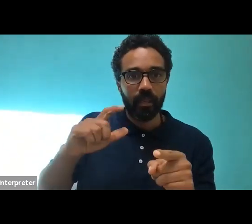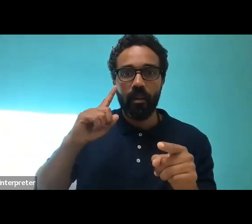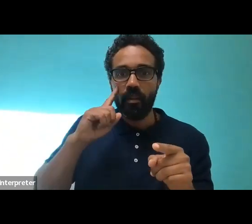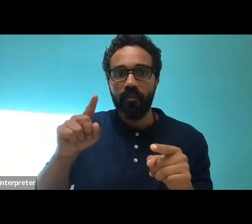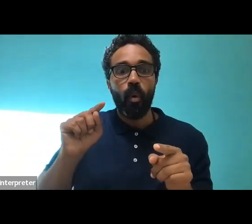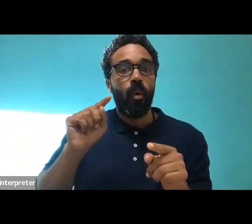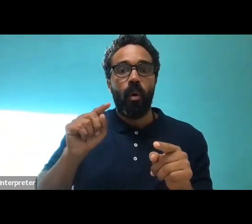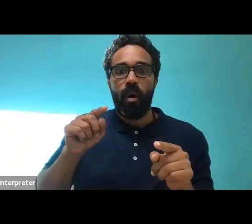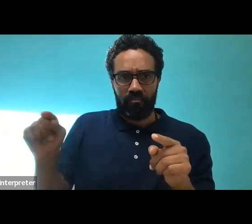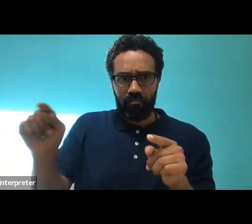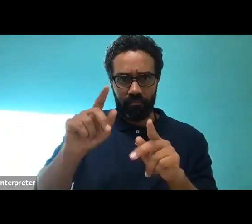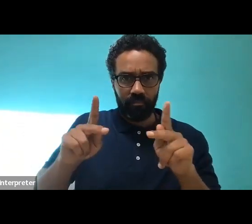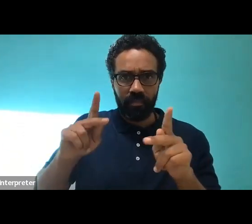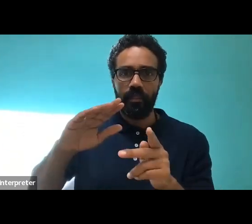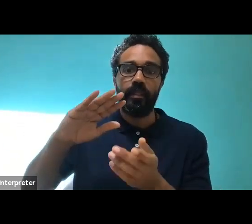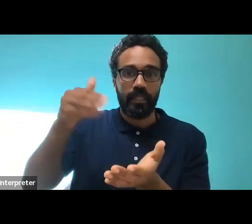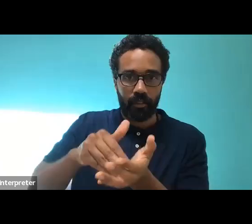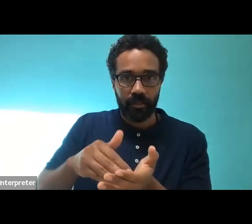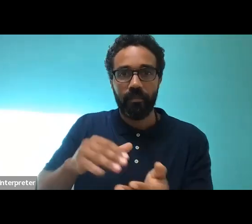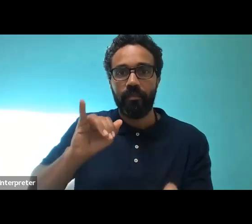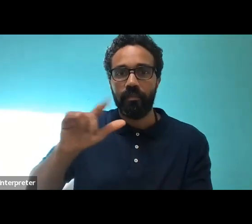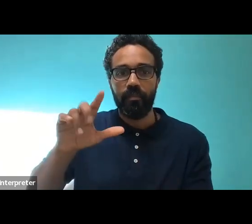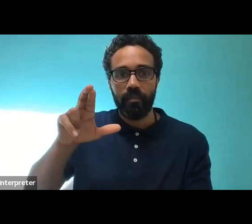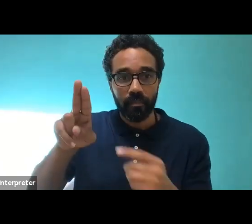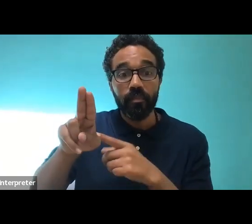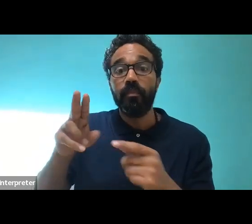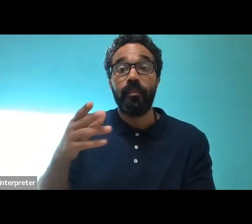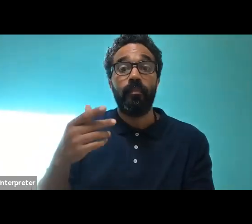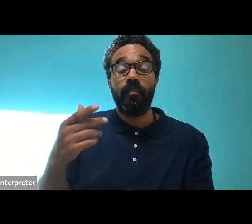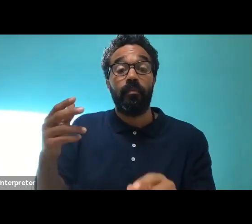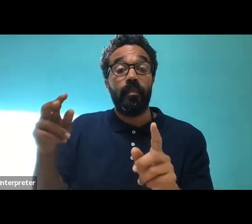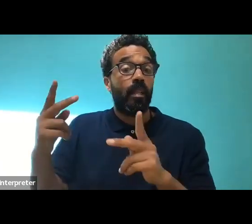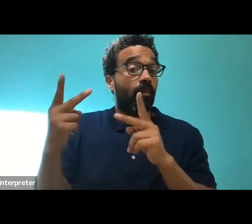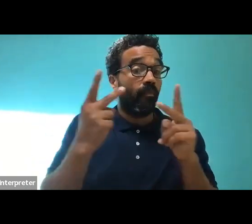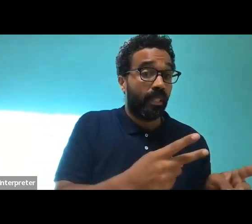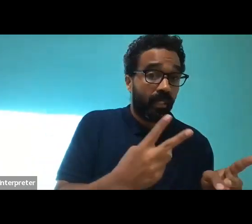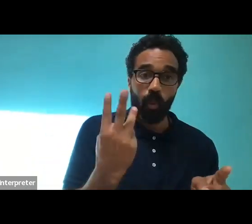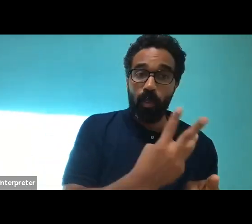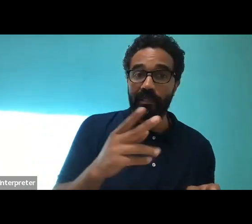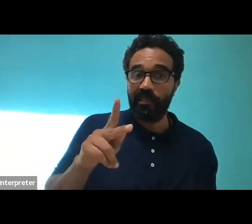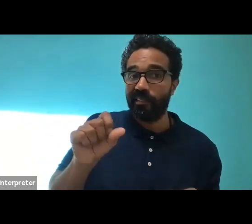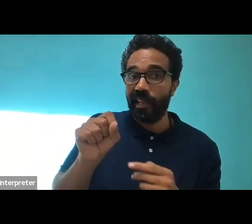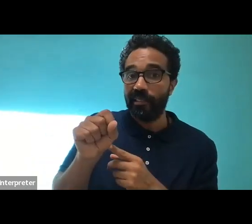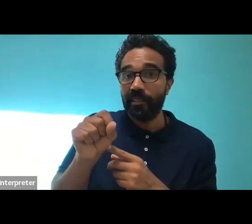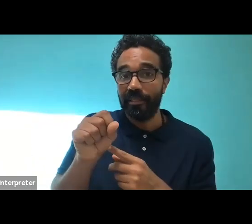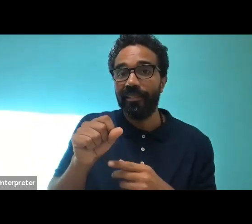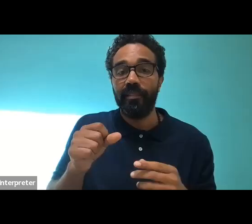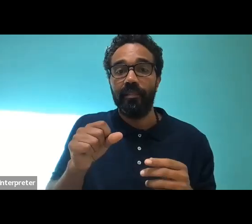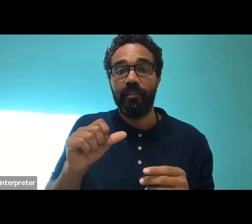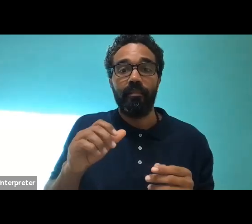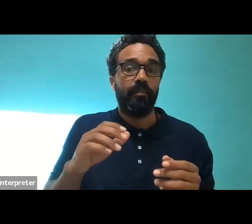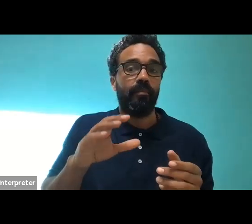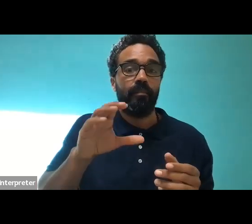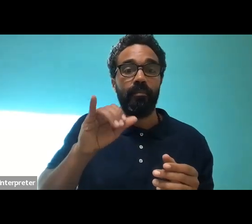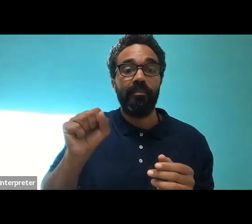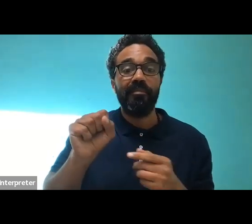right out of the gate. Came out to see us in Western Kansas, and I took a picture of him out in the middle of the Main